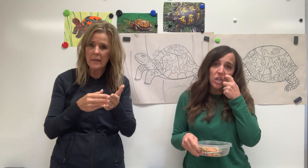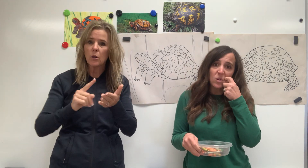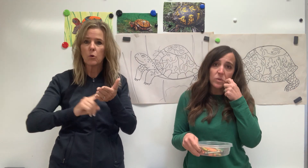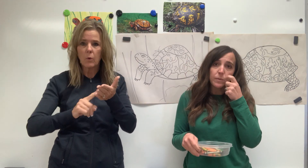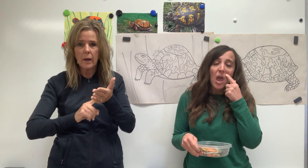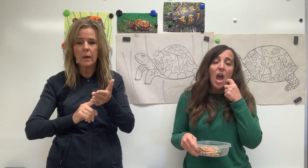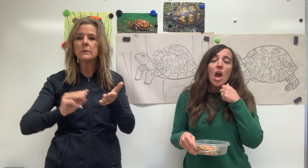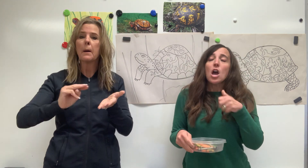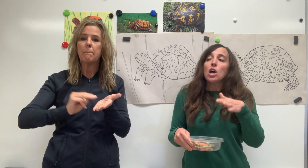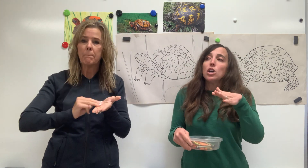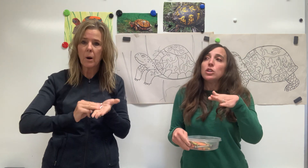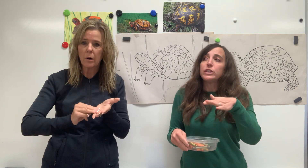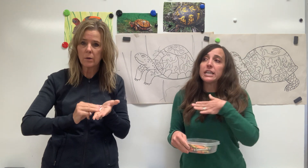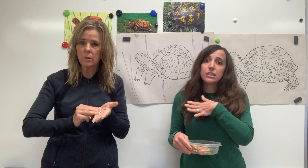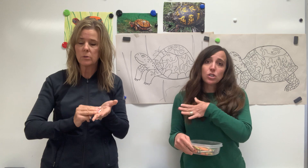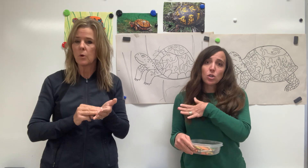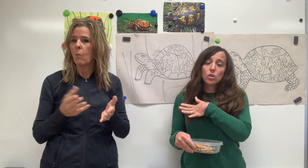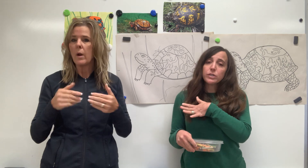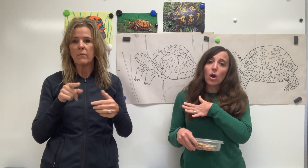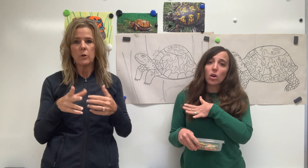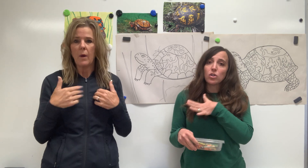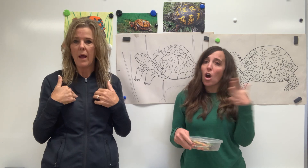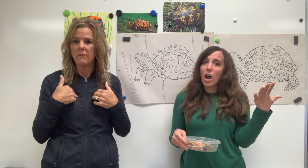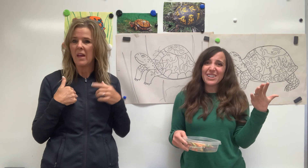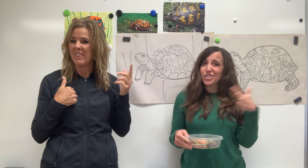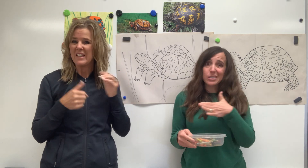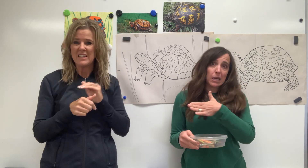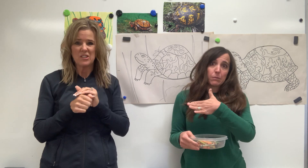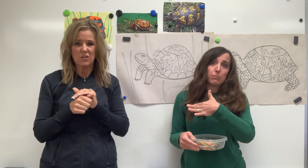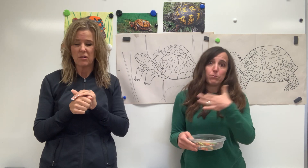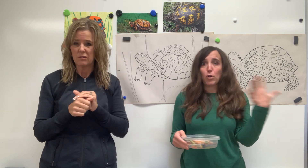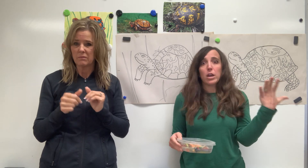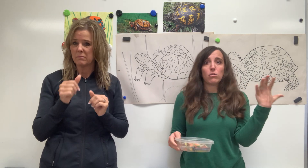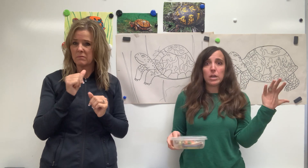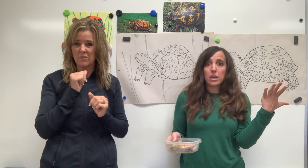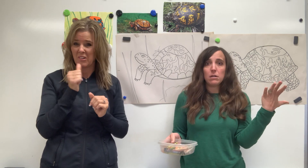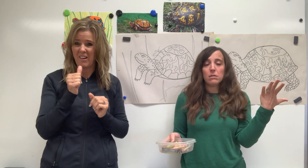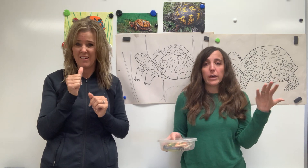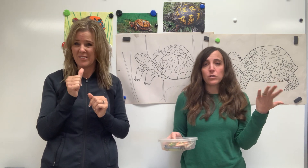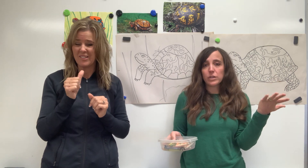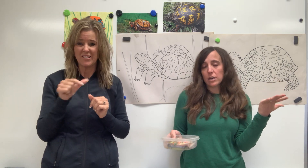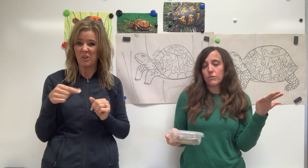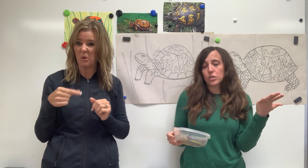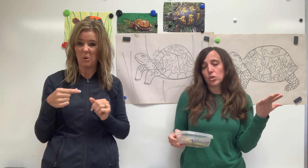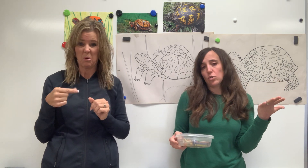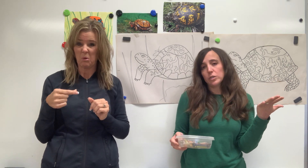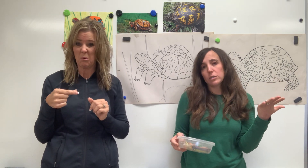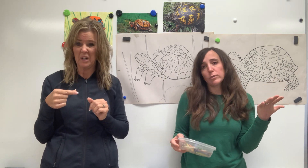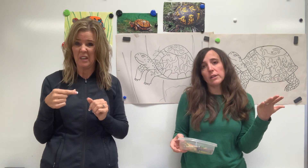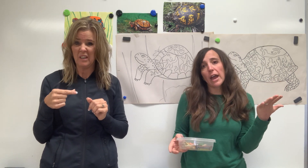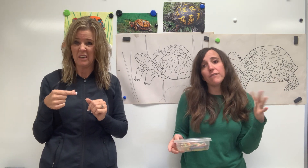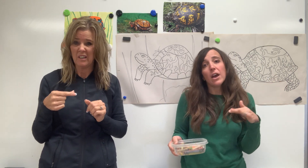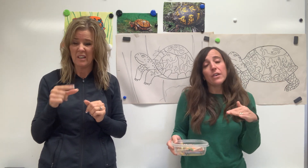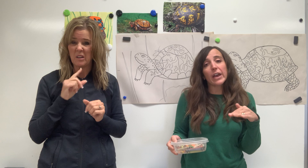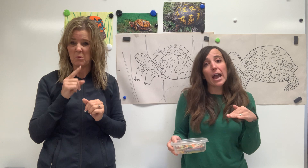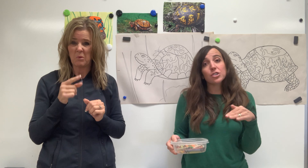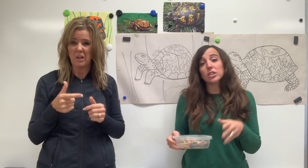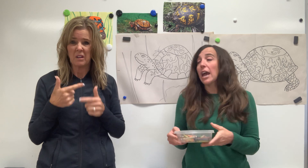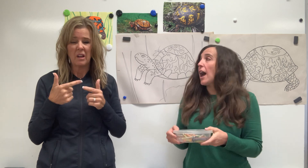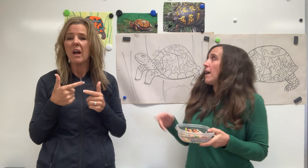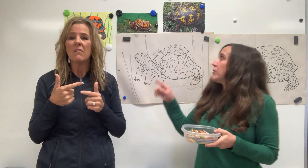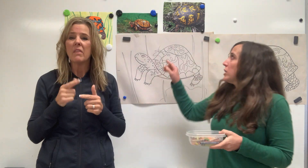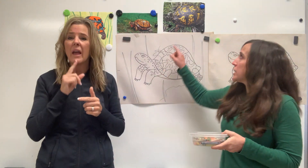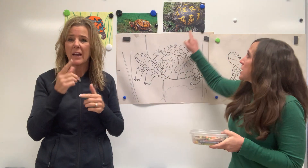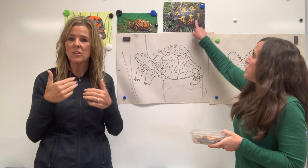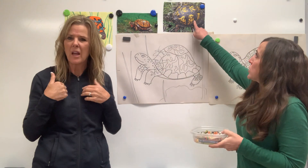whatever you want to use. These turtles are not just like bright green like you think of with turtles in real life. They